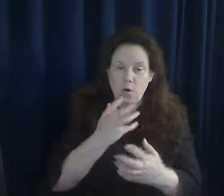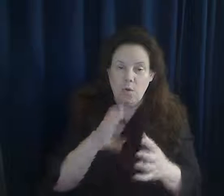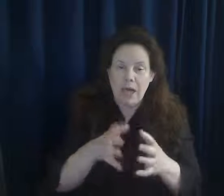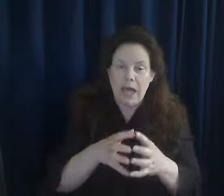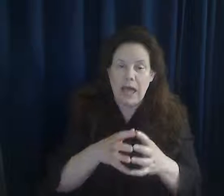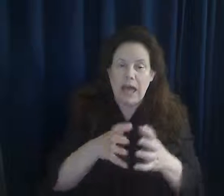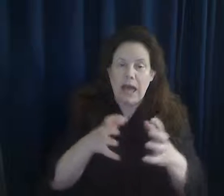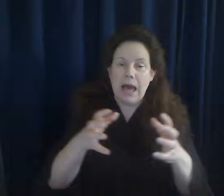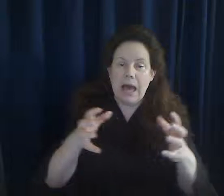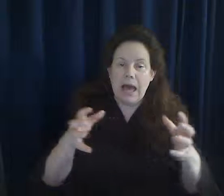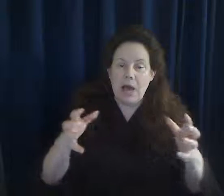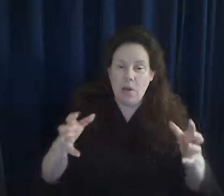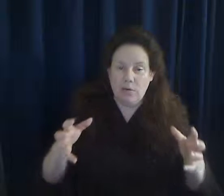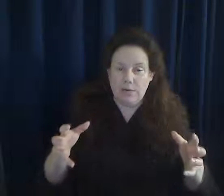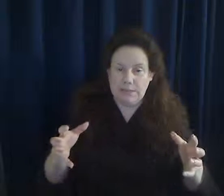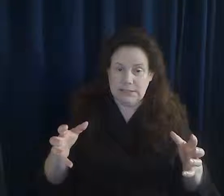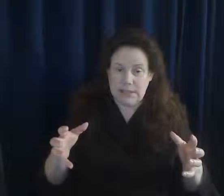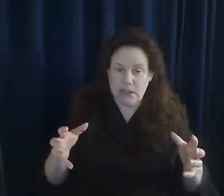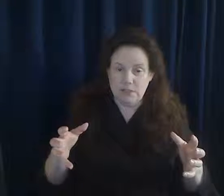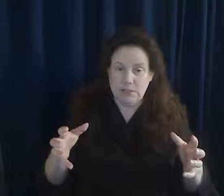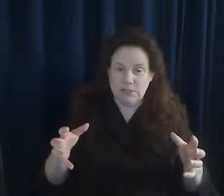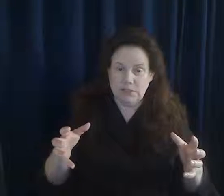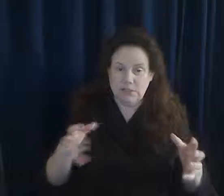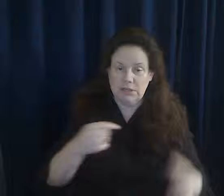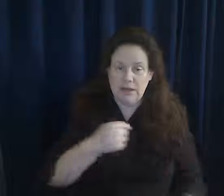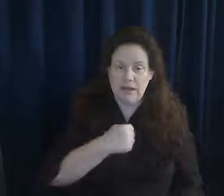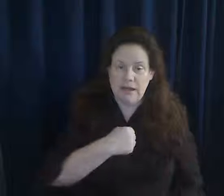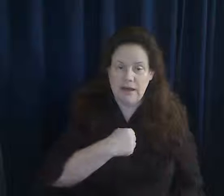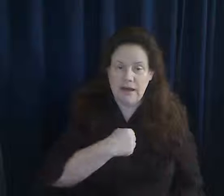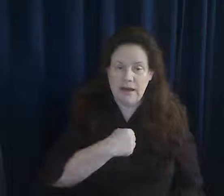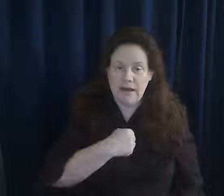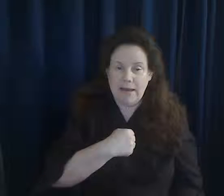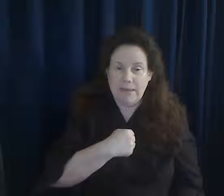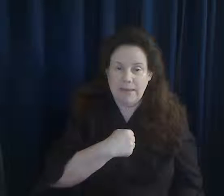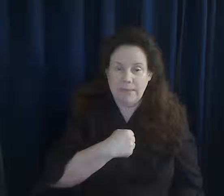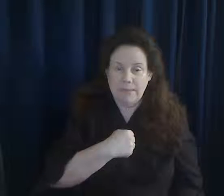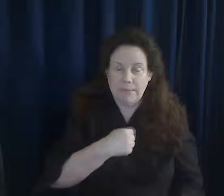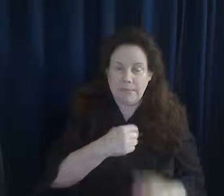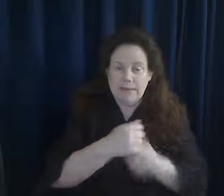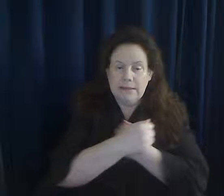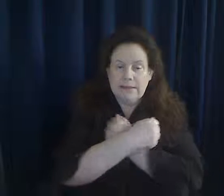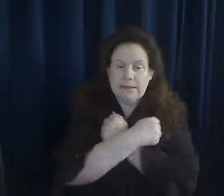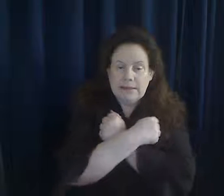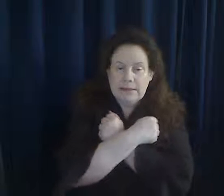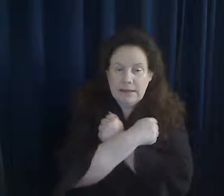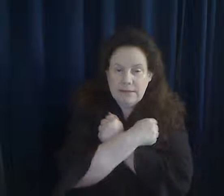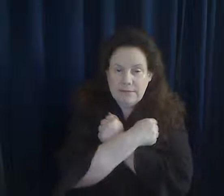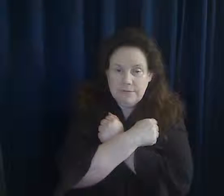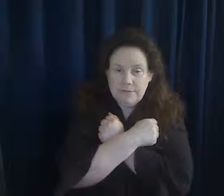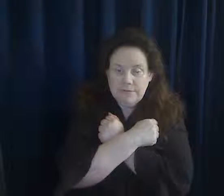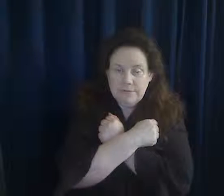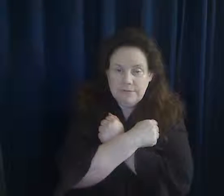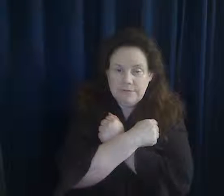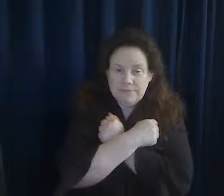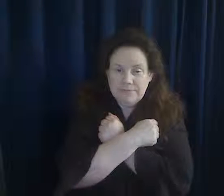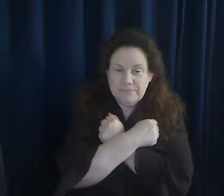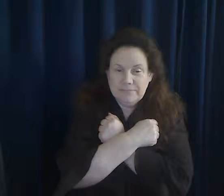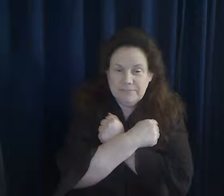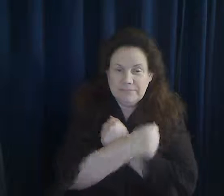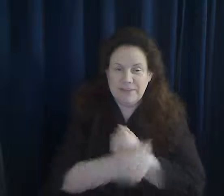Oh, how, as in how much, I love. And